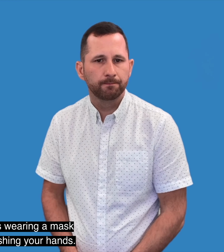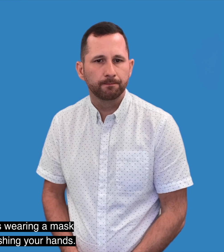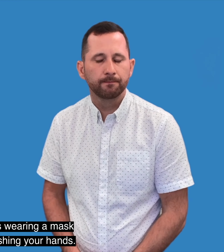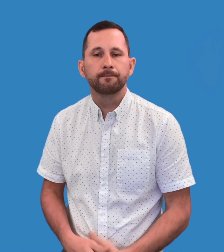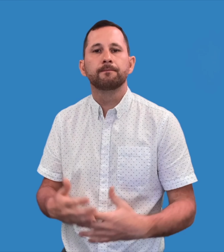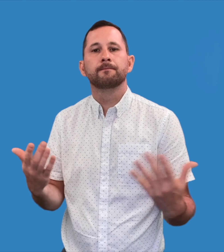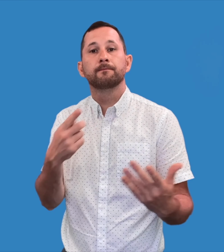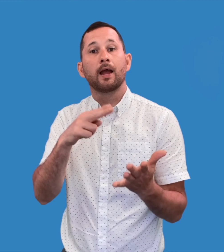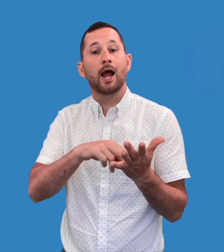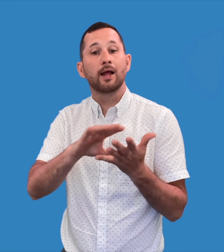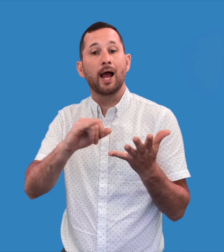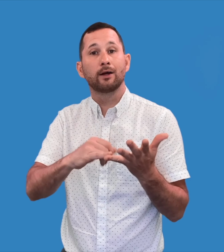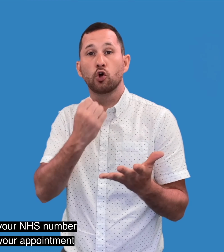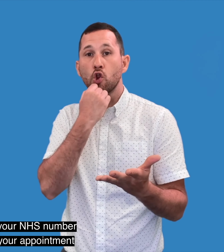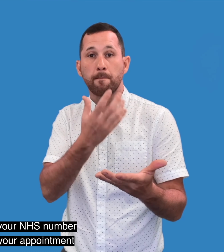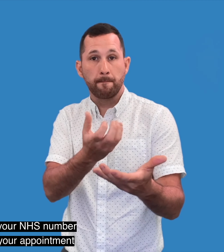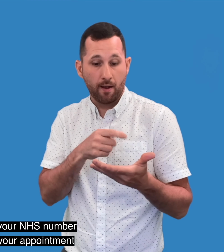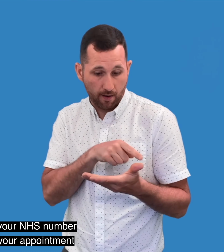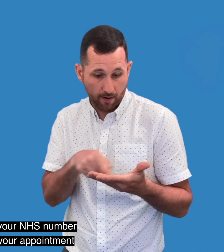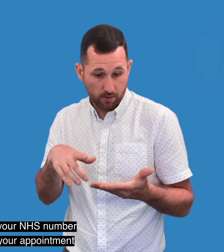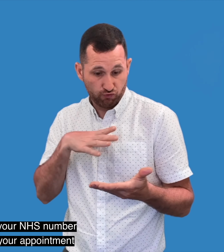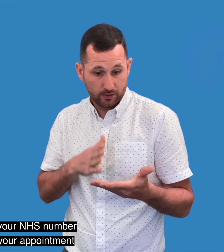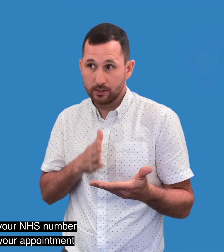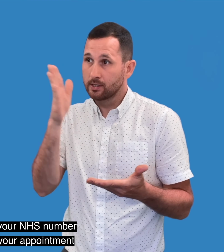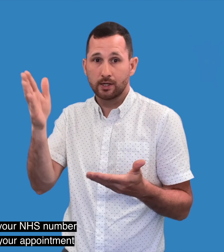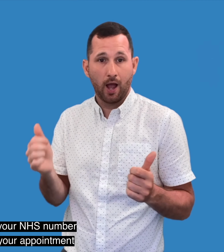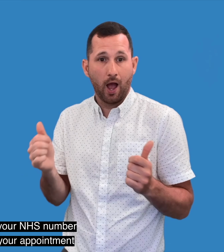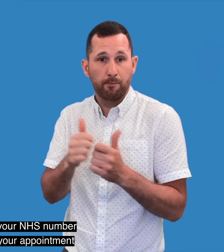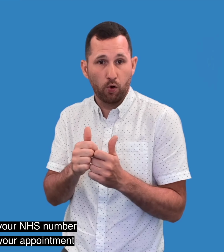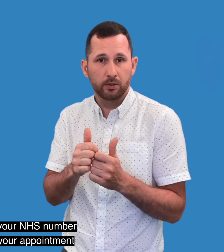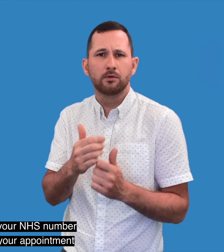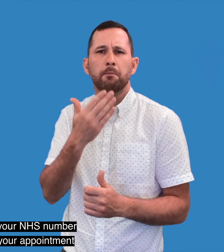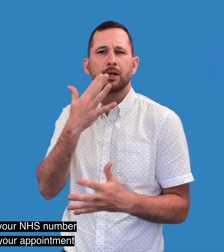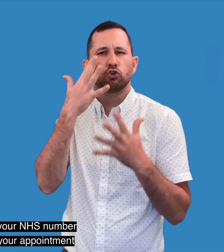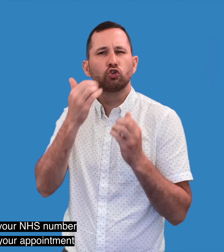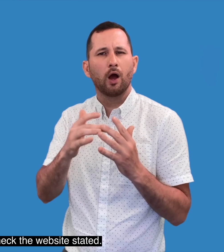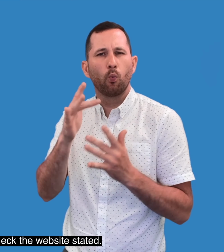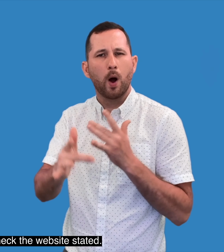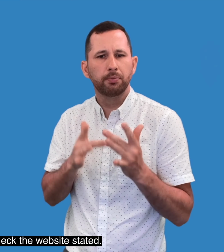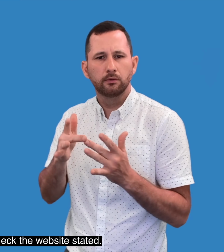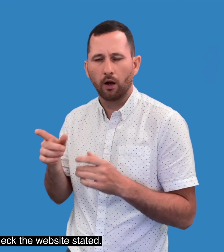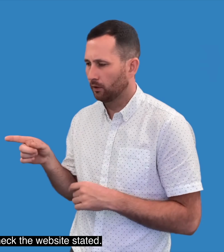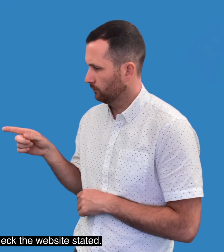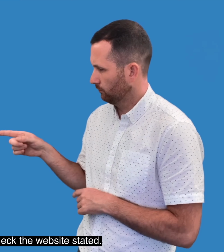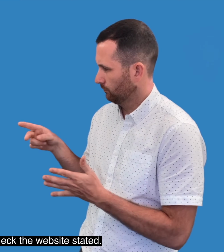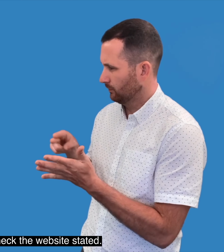hands. Locate your NHS number before your appointment and please check the website